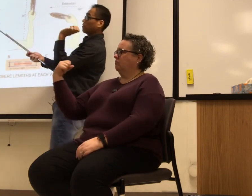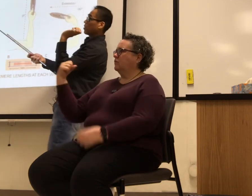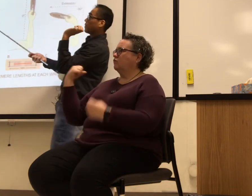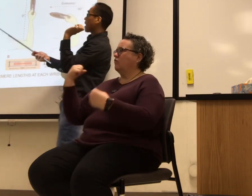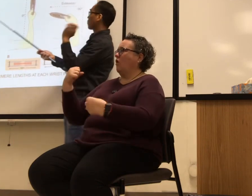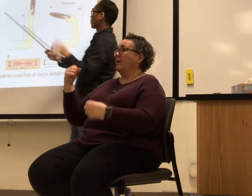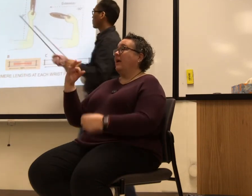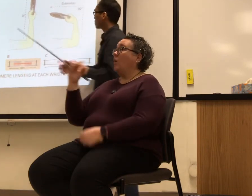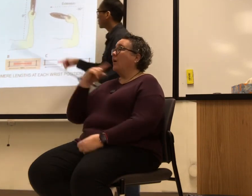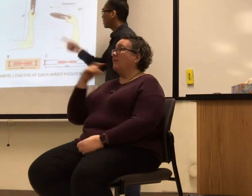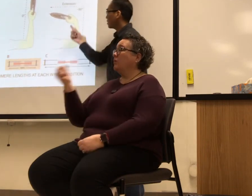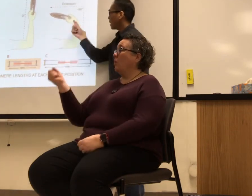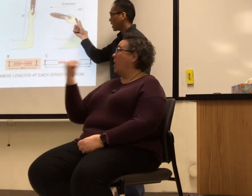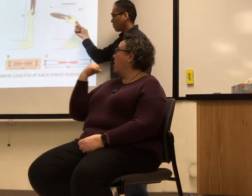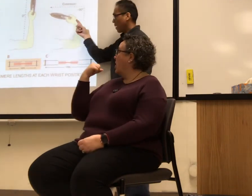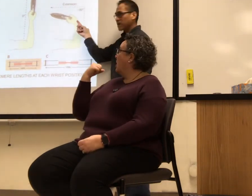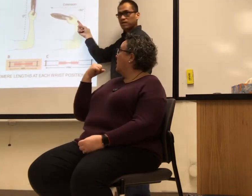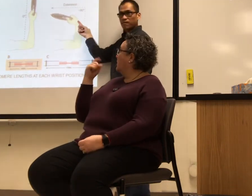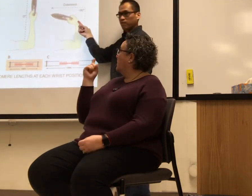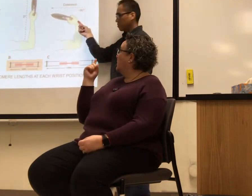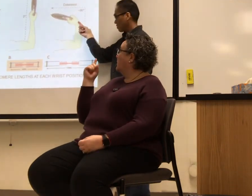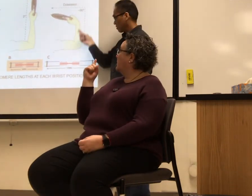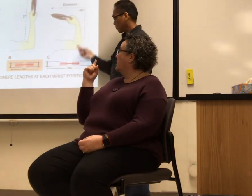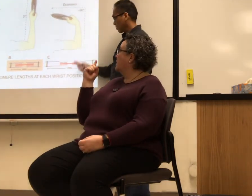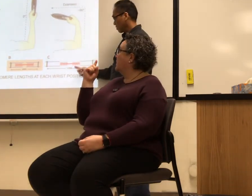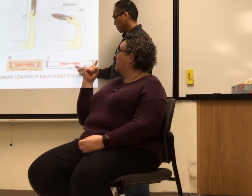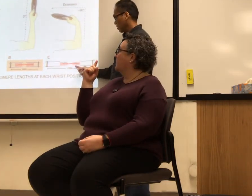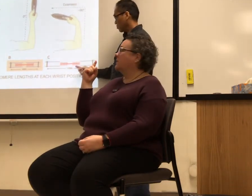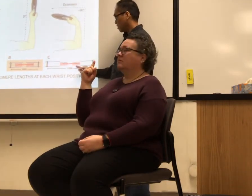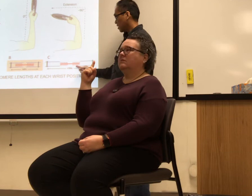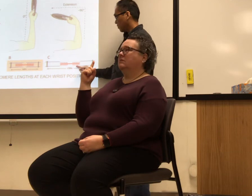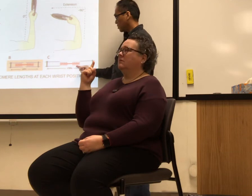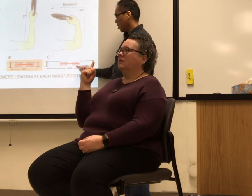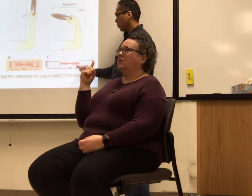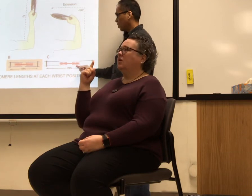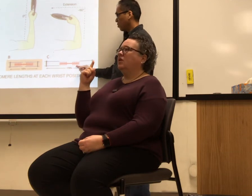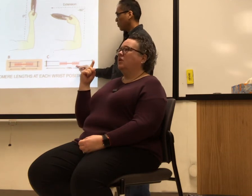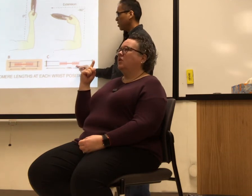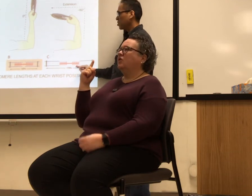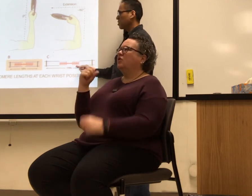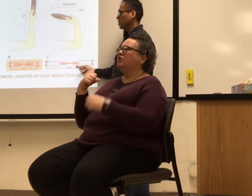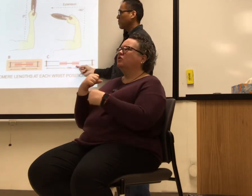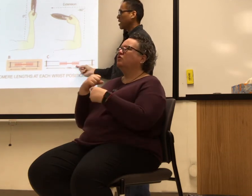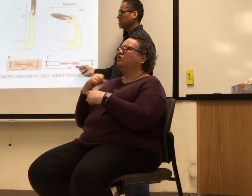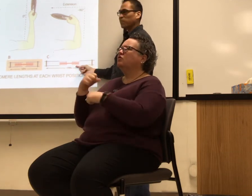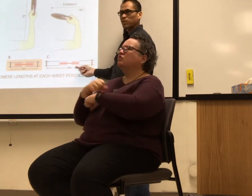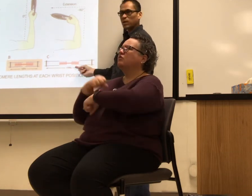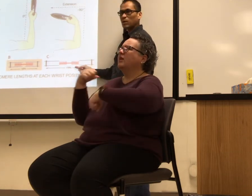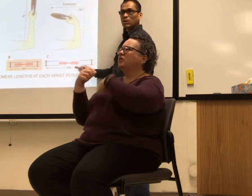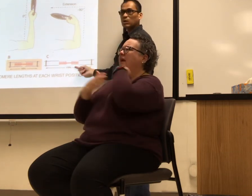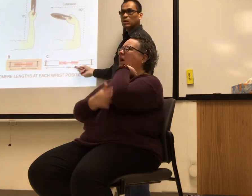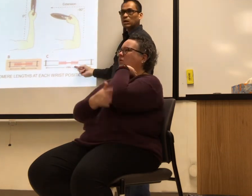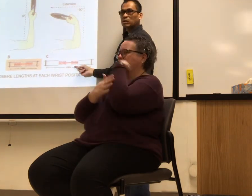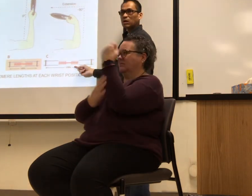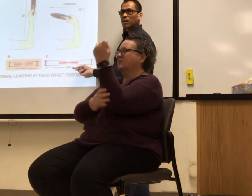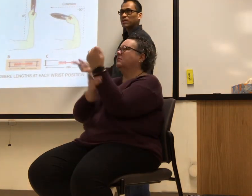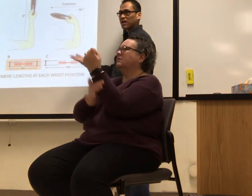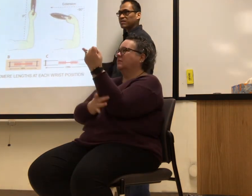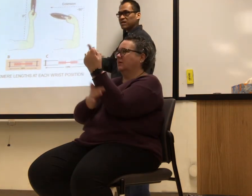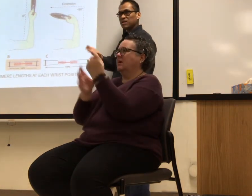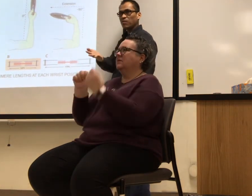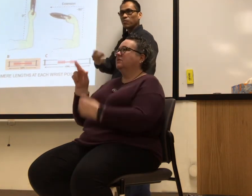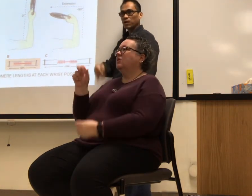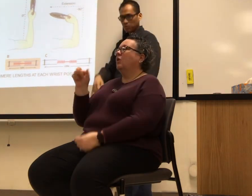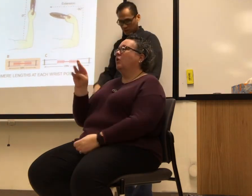bend it all the way backwards and give a max effort, you're stretching out the sarcomere a little bit, it shouldn't be a max effort either. So, I